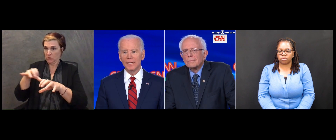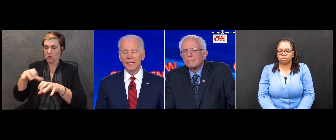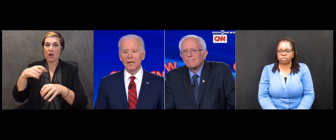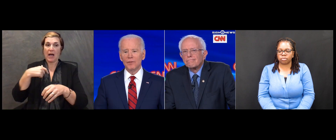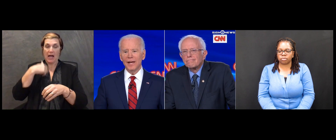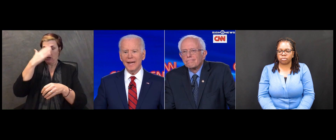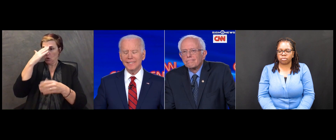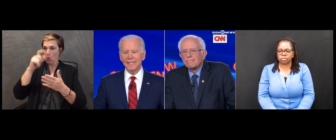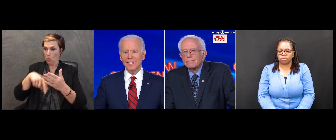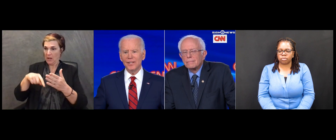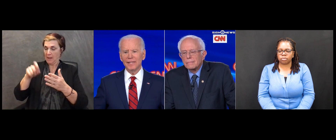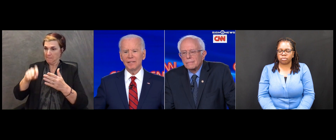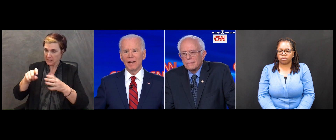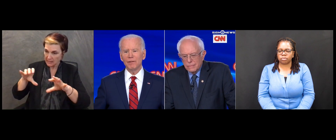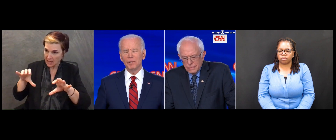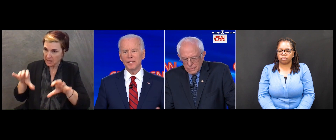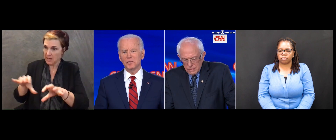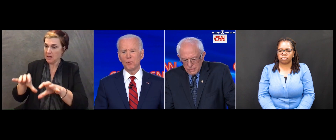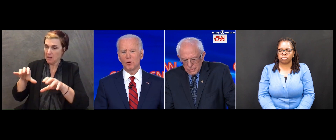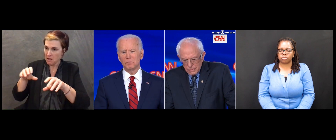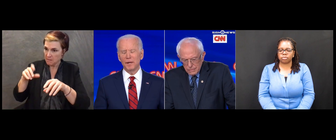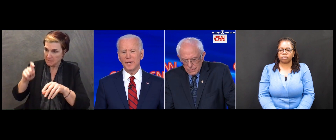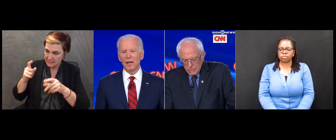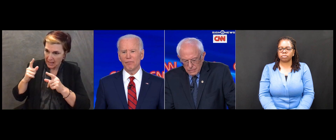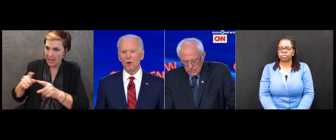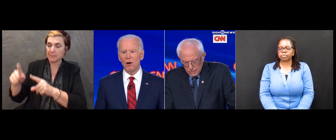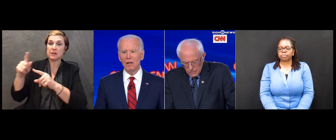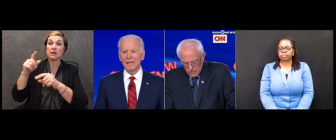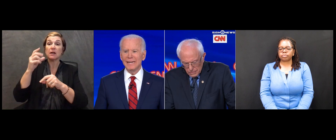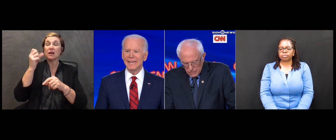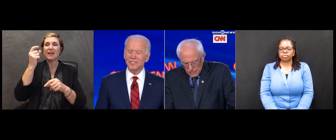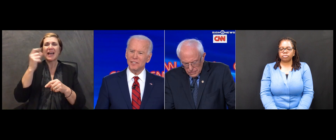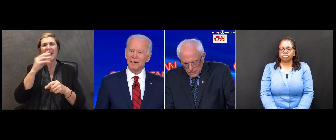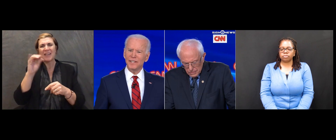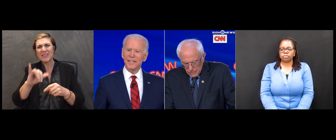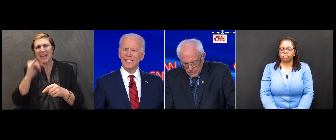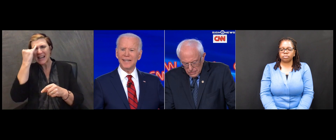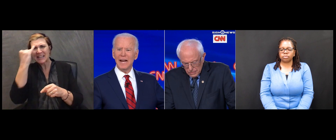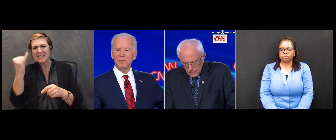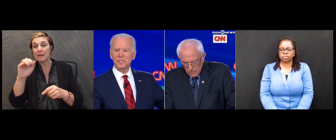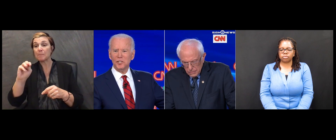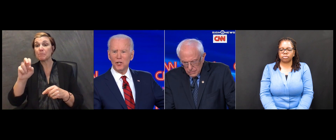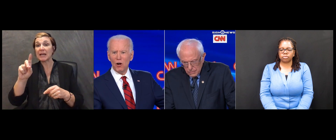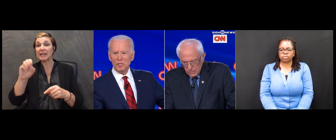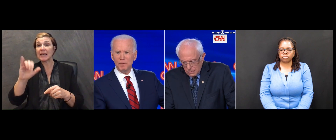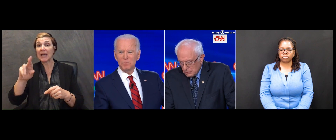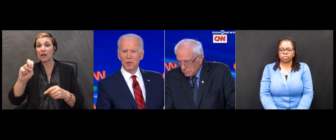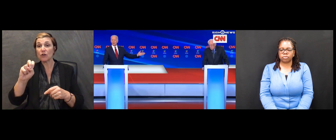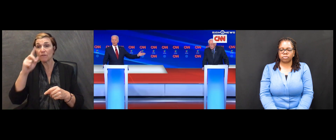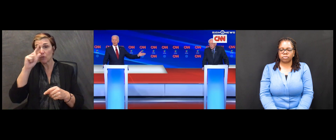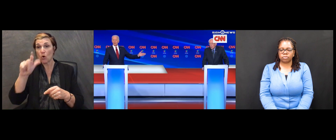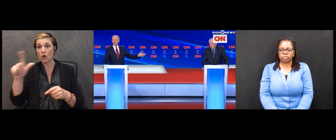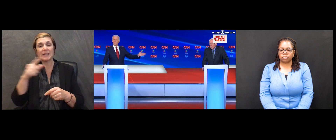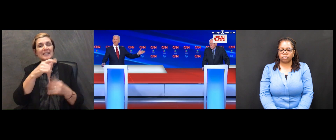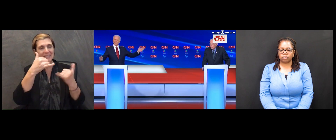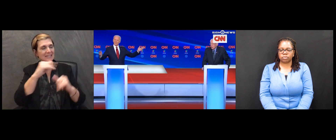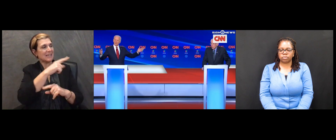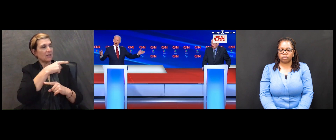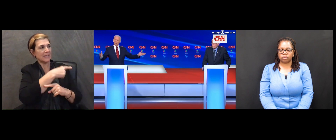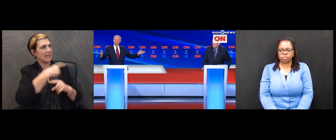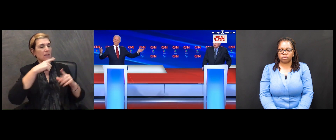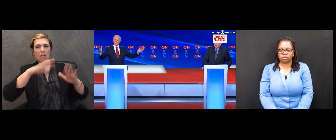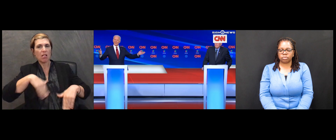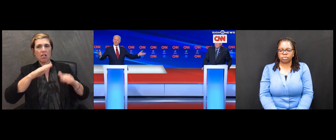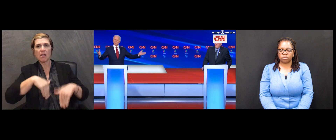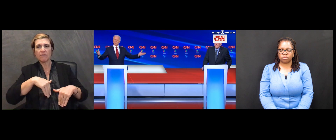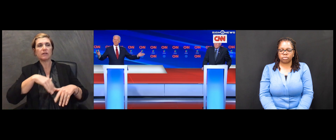way, the idea that everybody supports Medicare for all, he has still hasn't indicated how much it's going to cost people. He's yet to